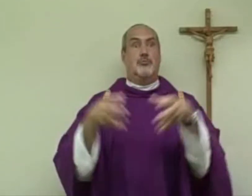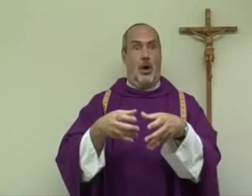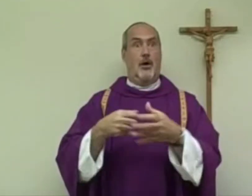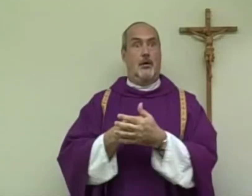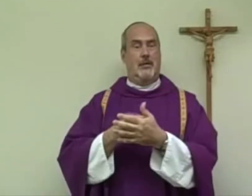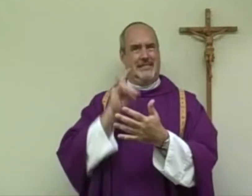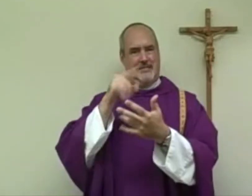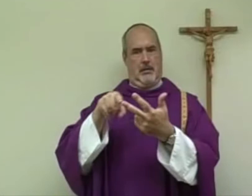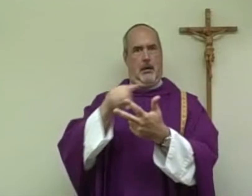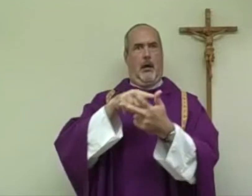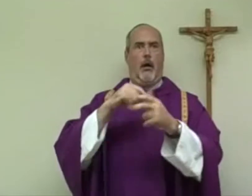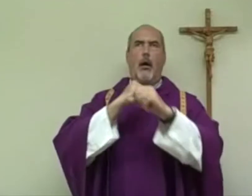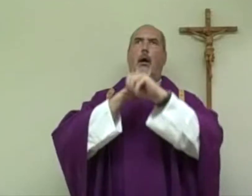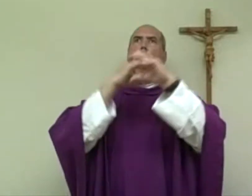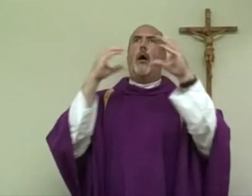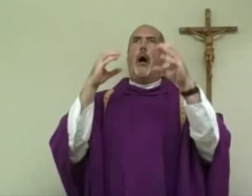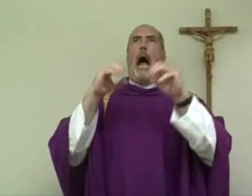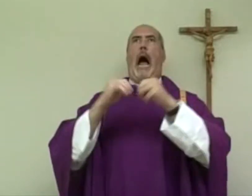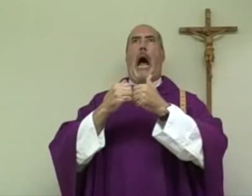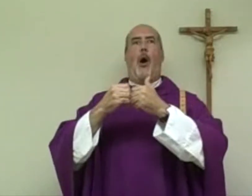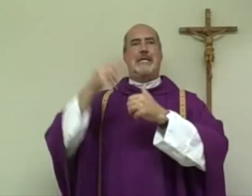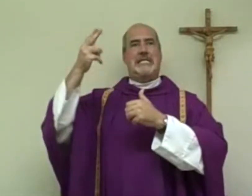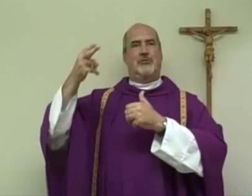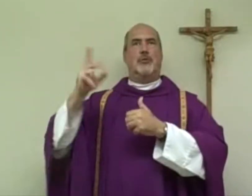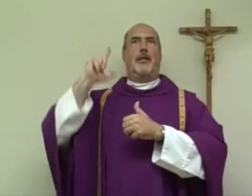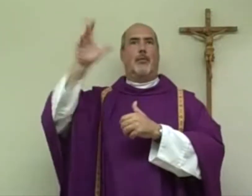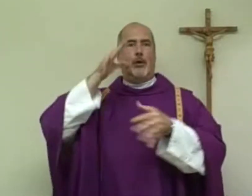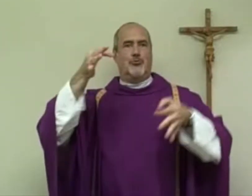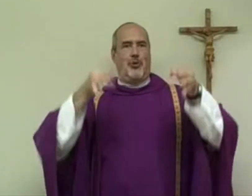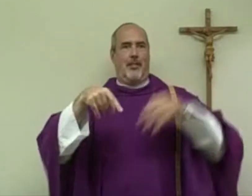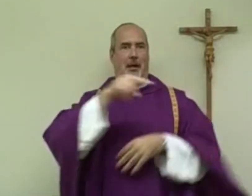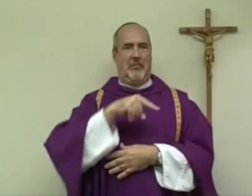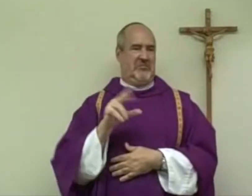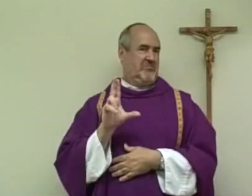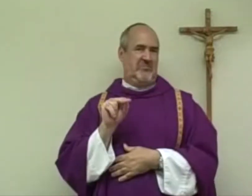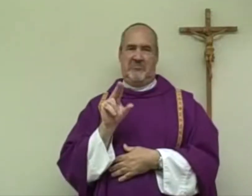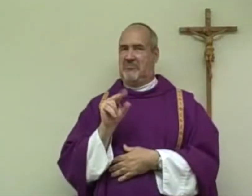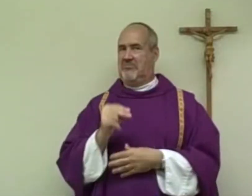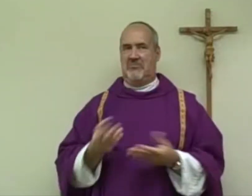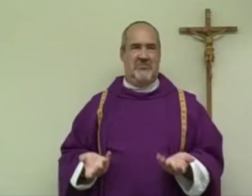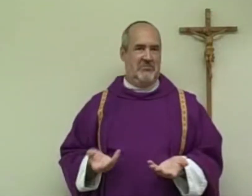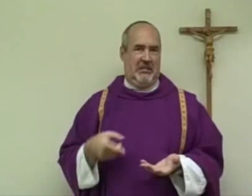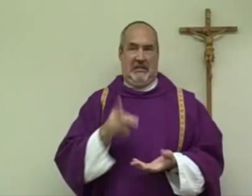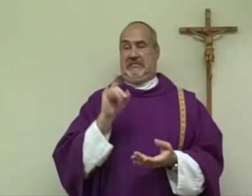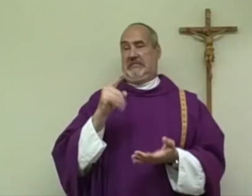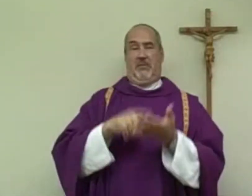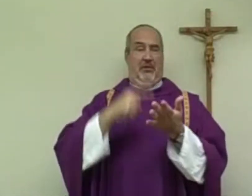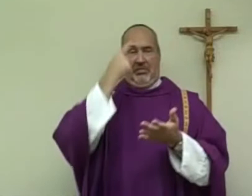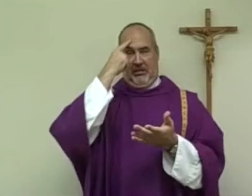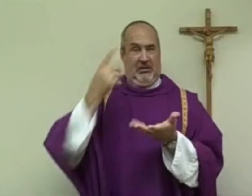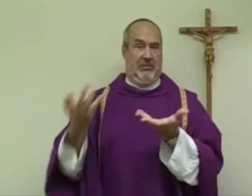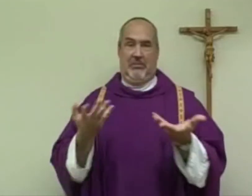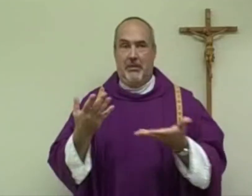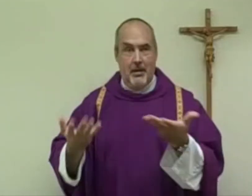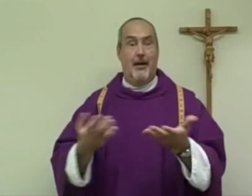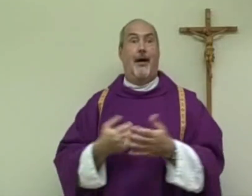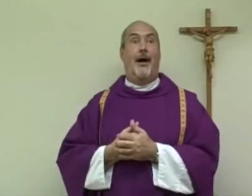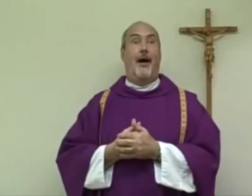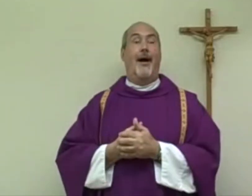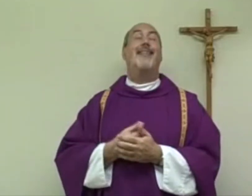Now, at that time, did any of those think about how history would judge them centuries